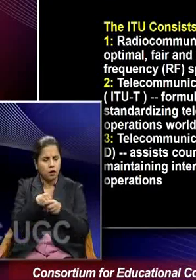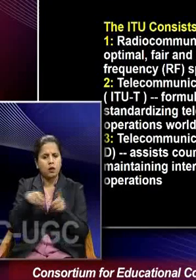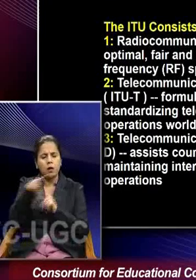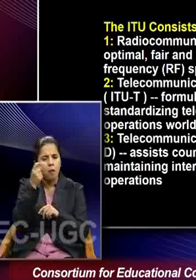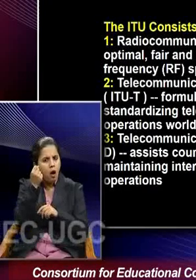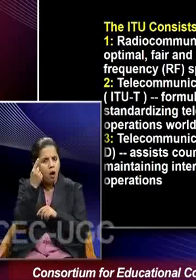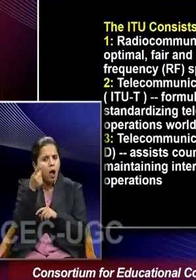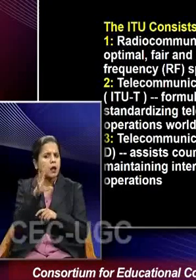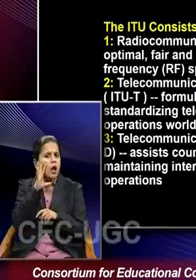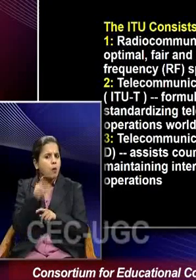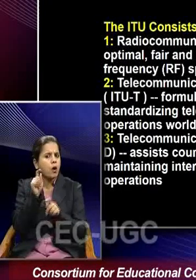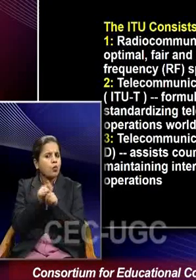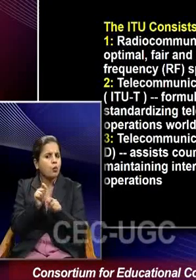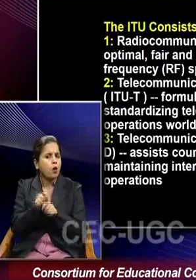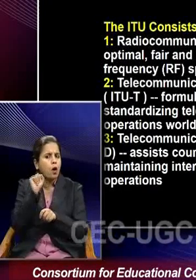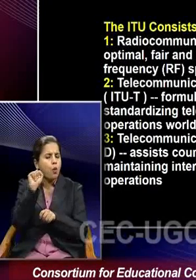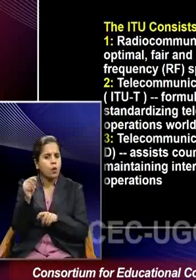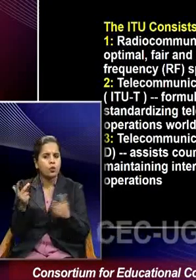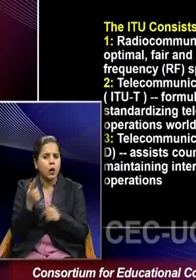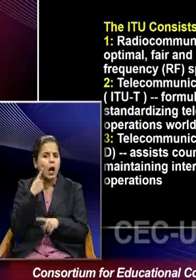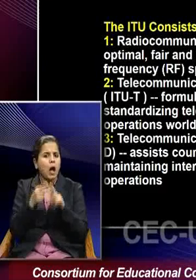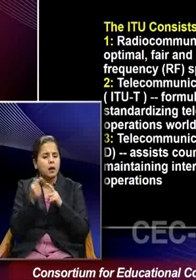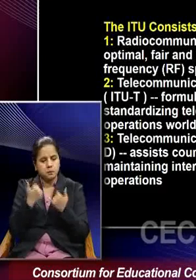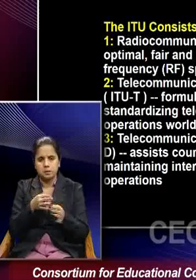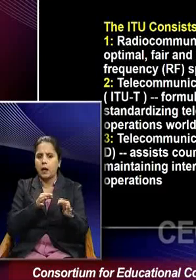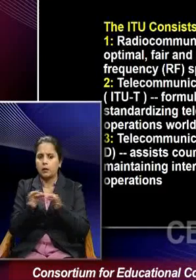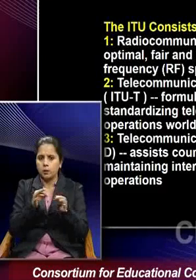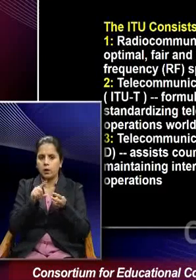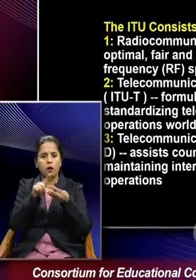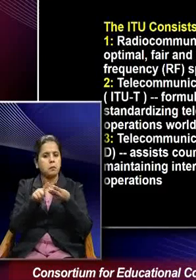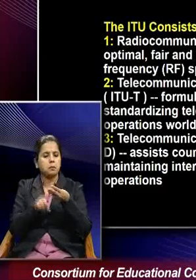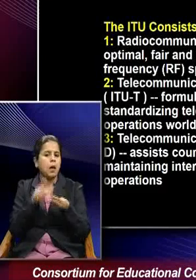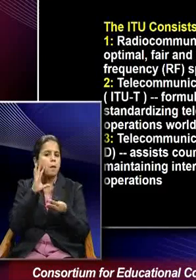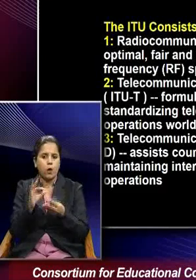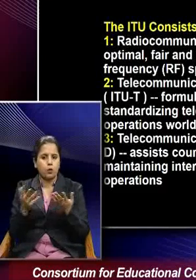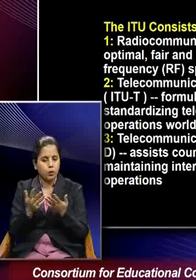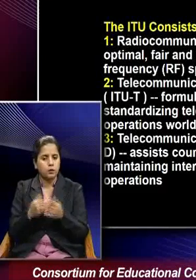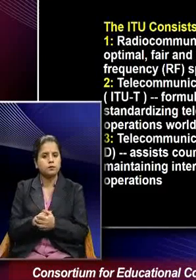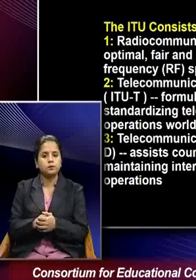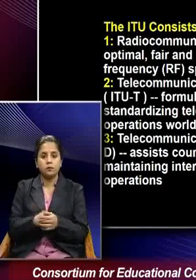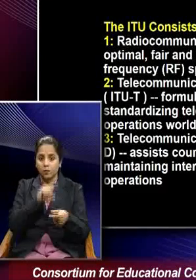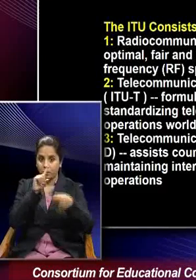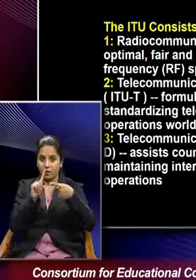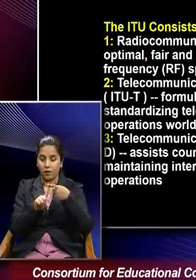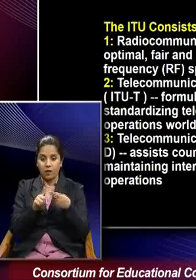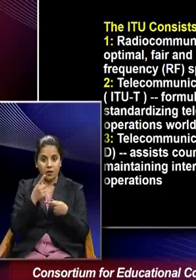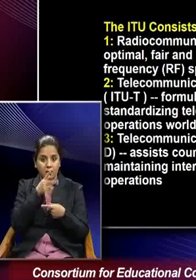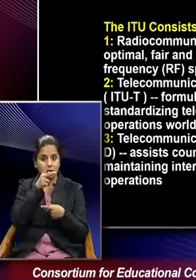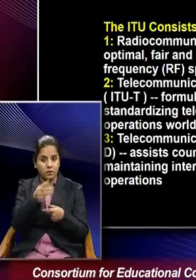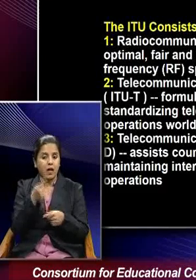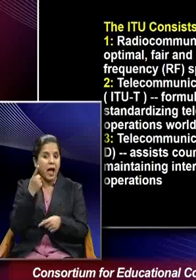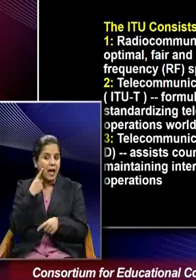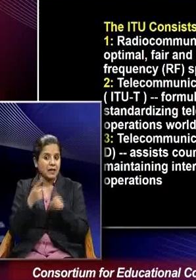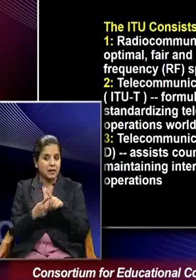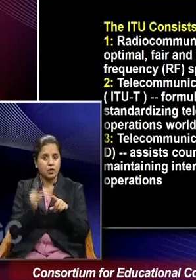important functions ITU performs. Let us understand what are these three sectors. As pointed out,